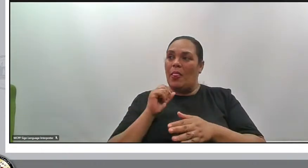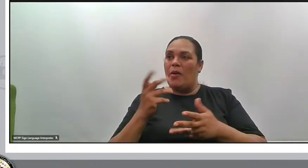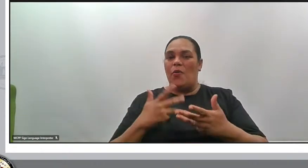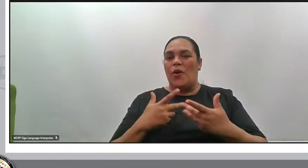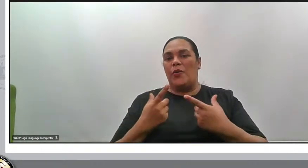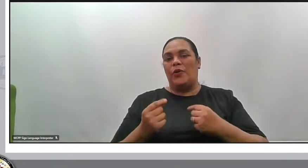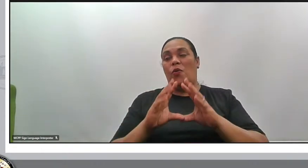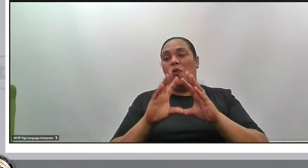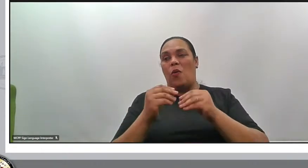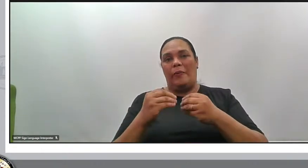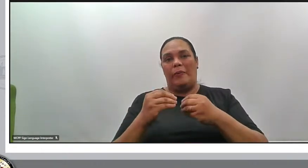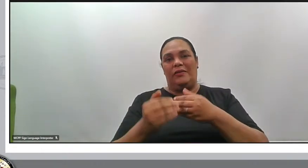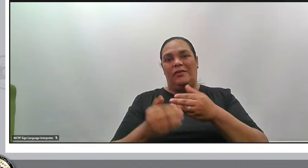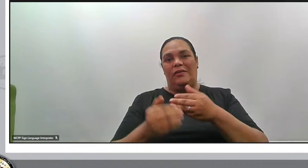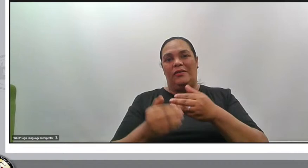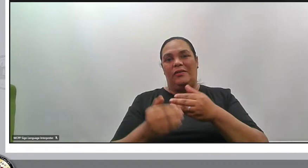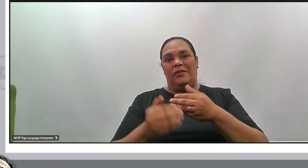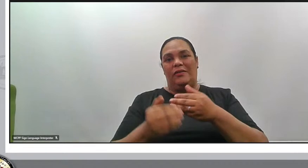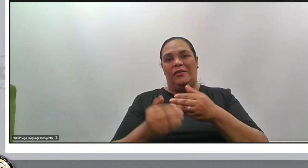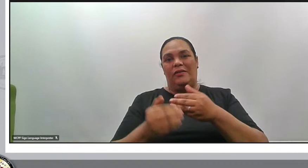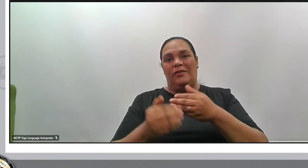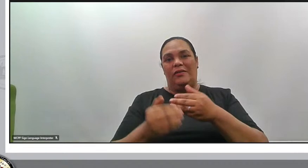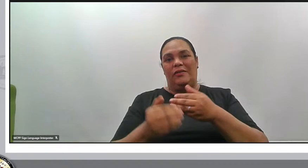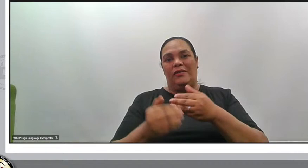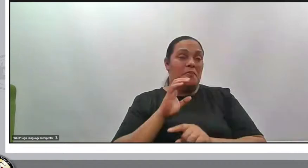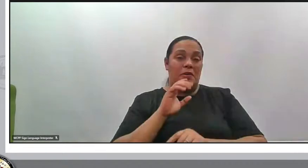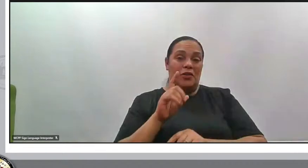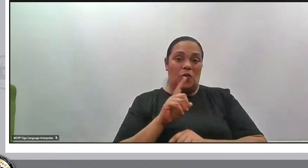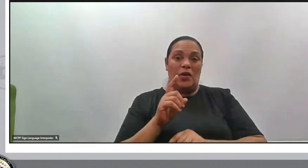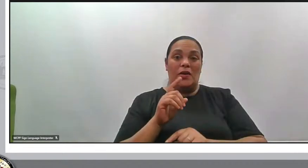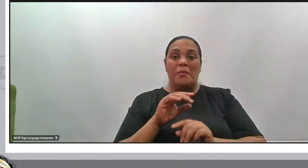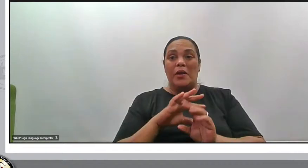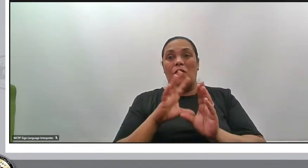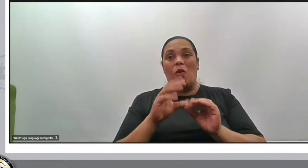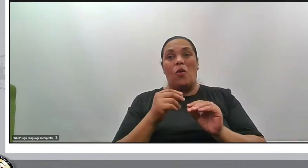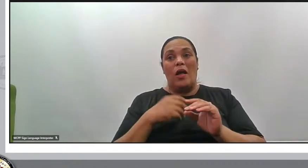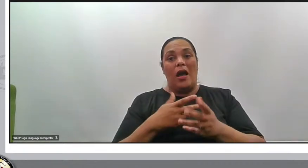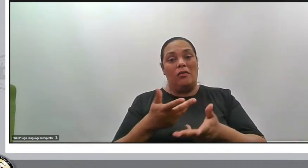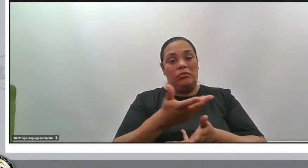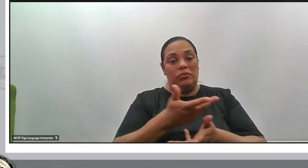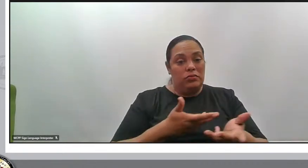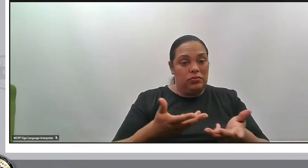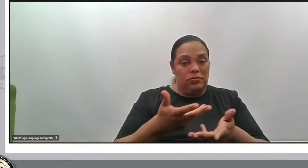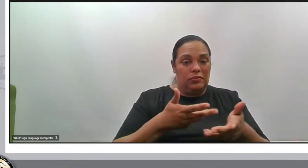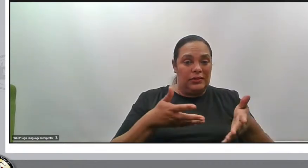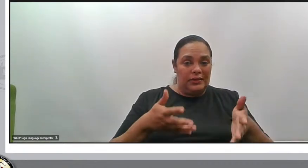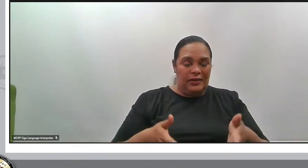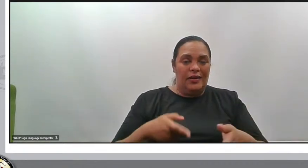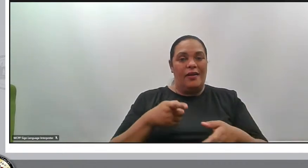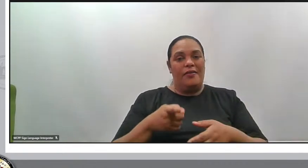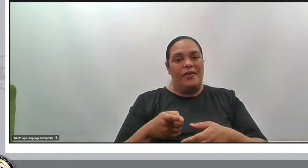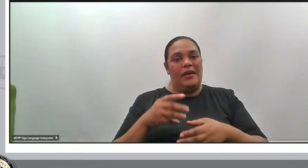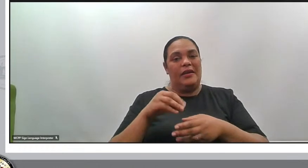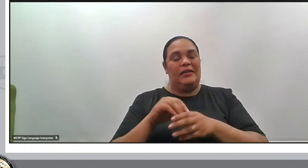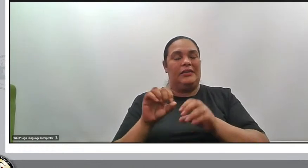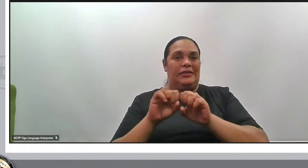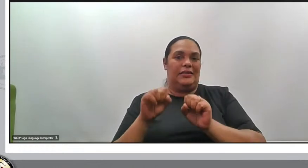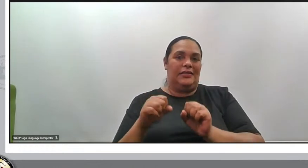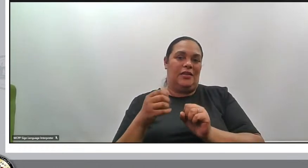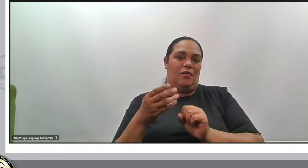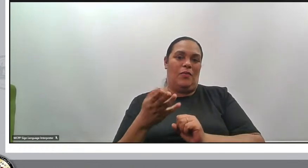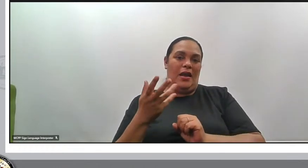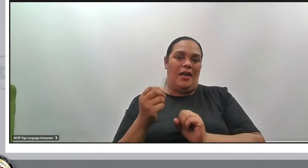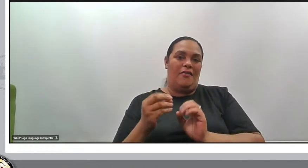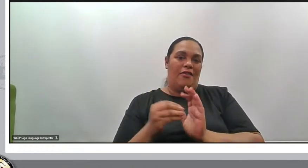of our business processes. It also means that all of our delegations is in the system or posted